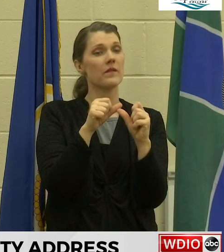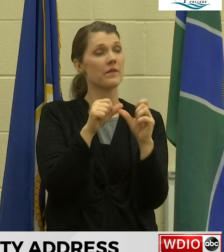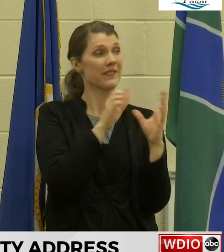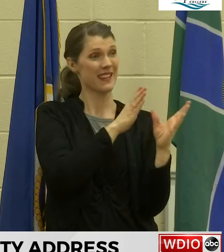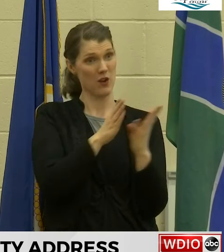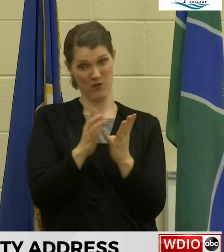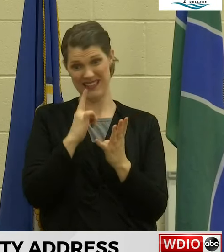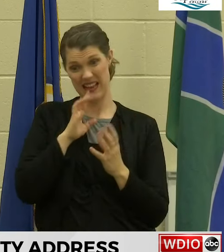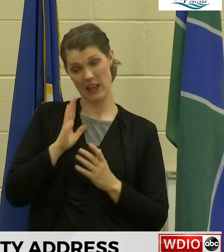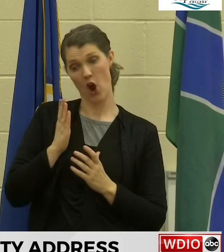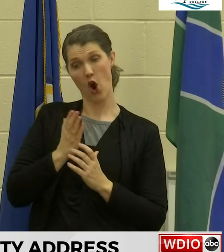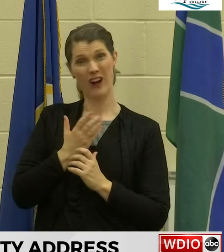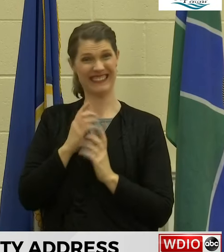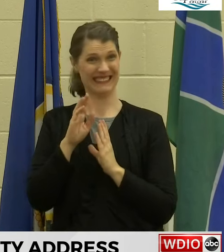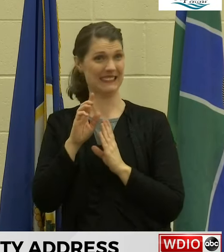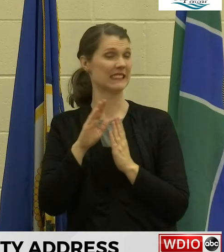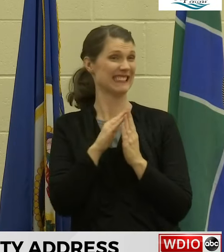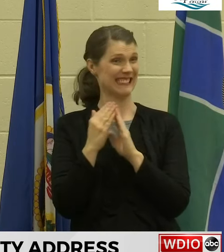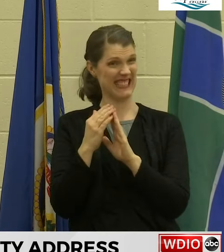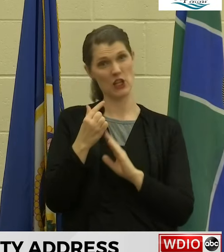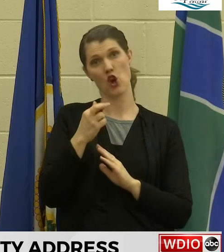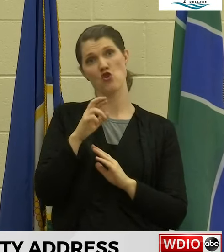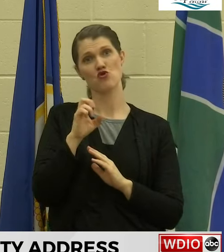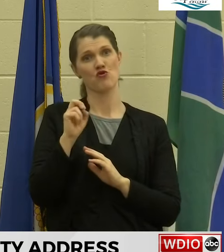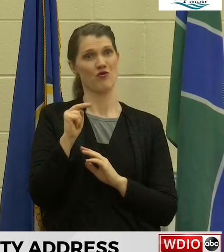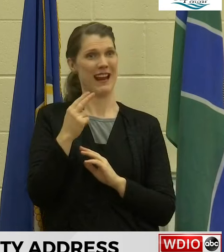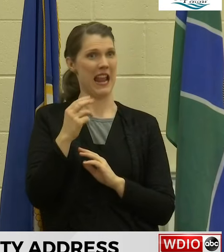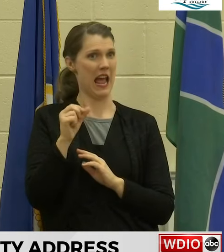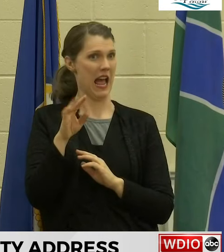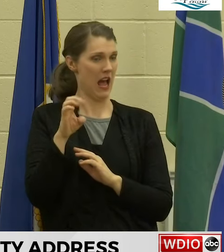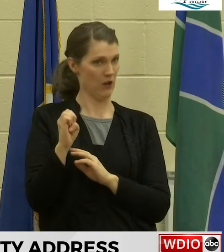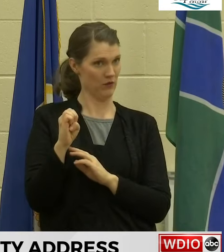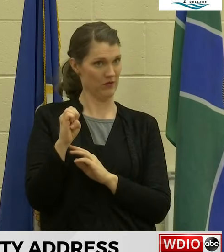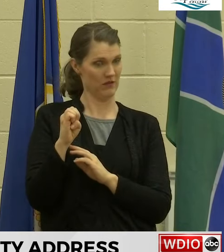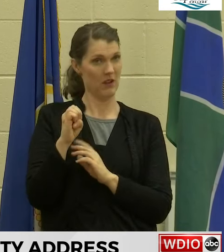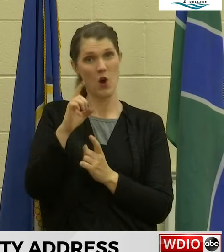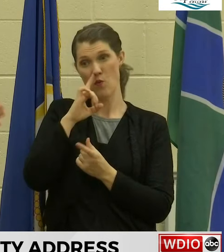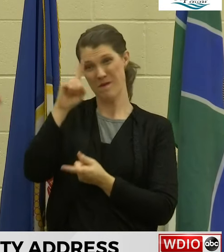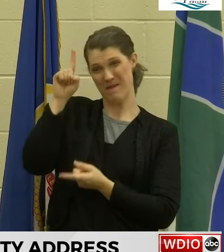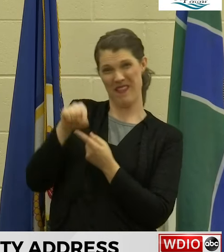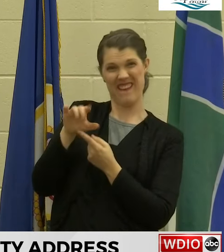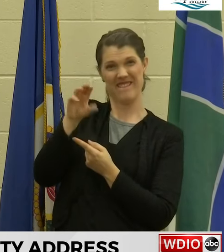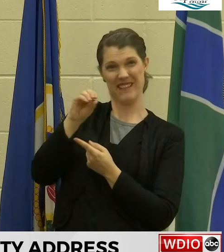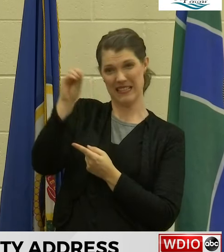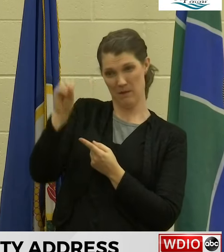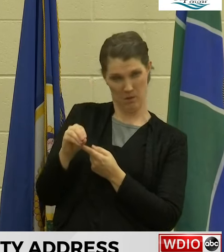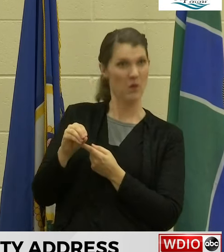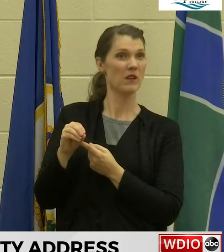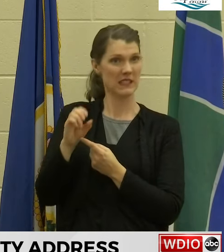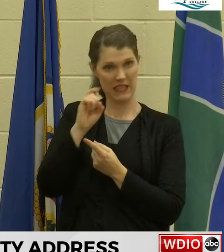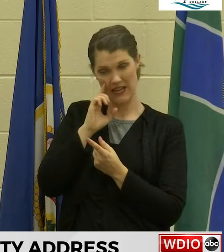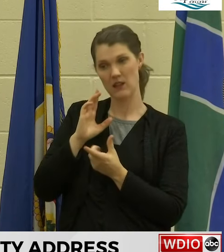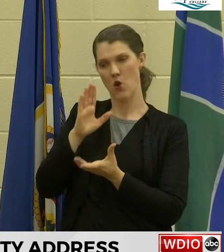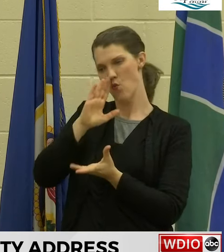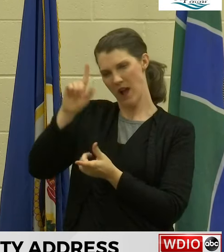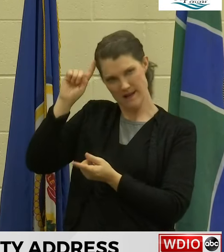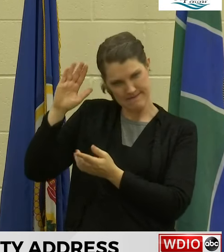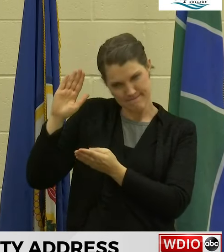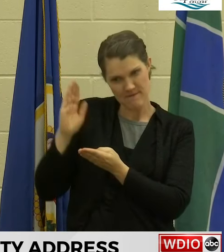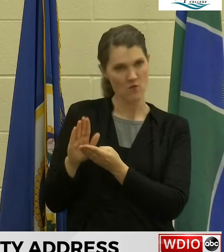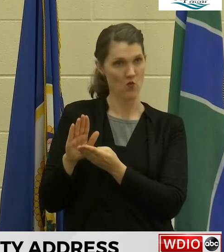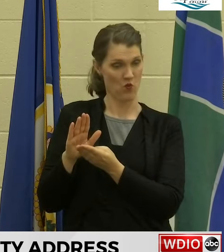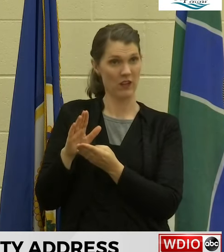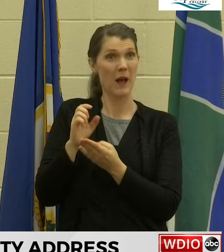reduce the city's greenhouse gas emissions by 15% in my first term, a down payment on our commitment to